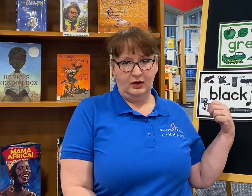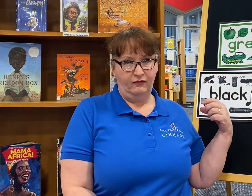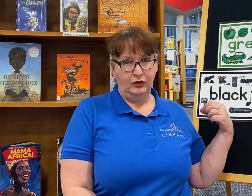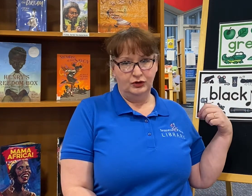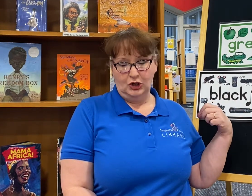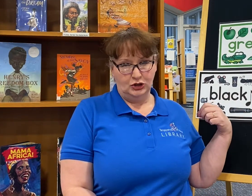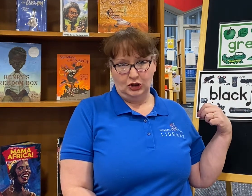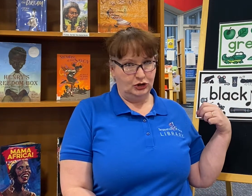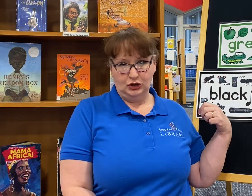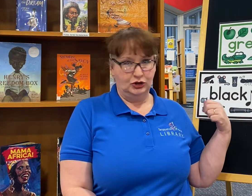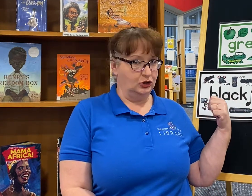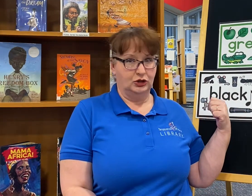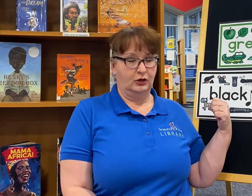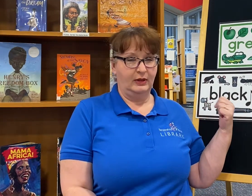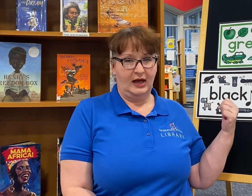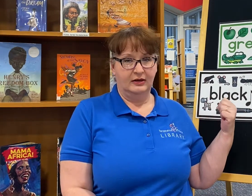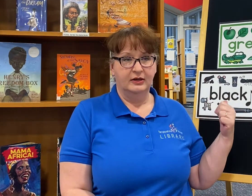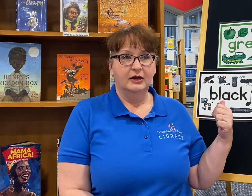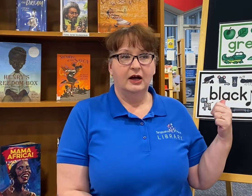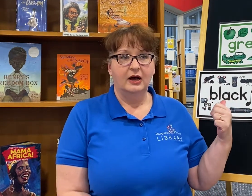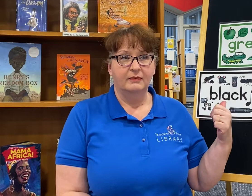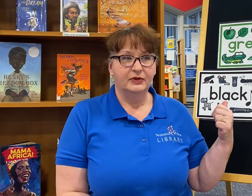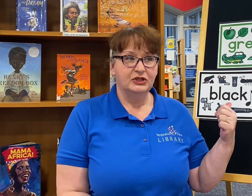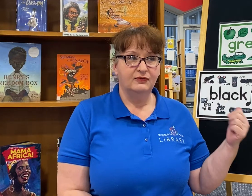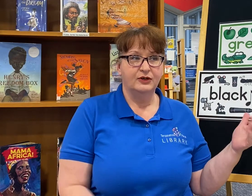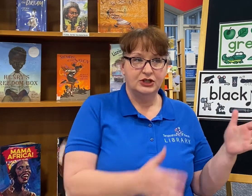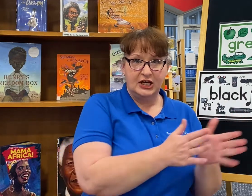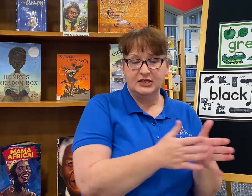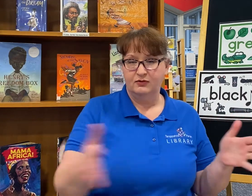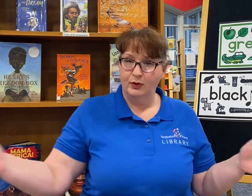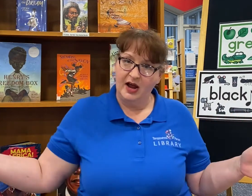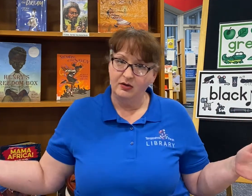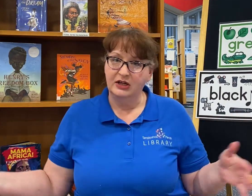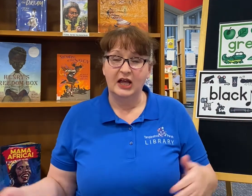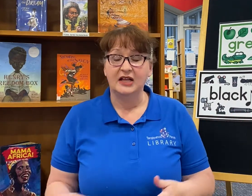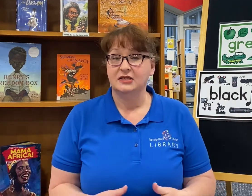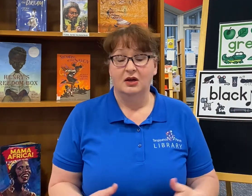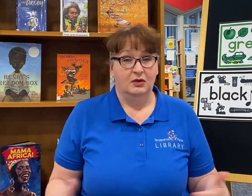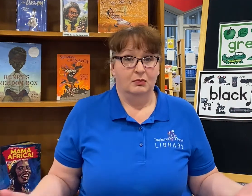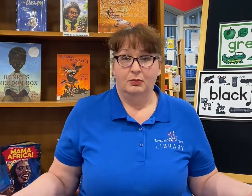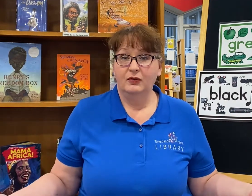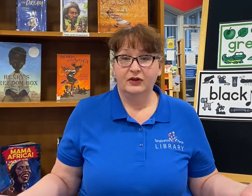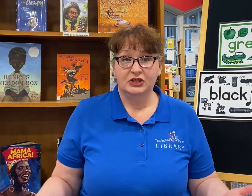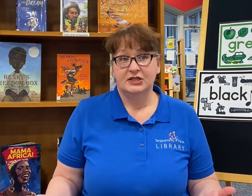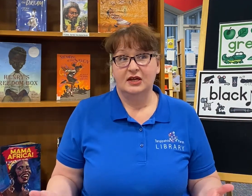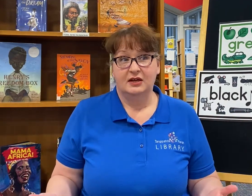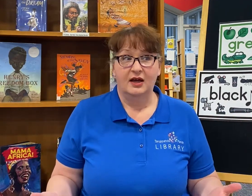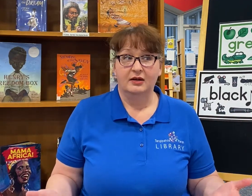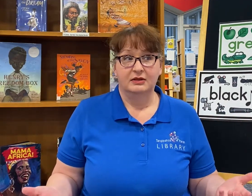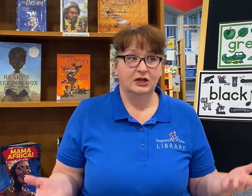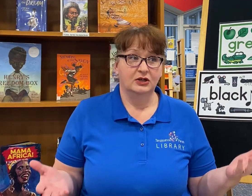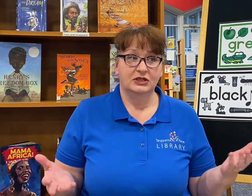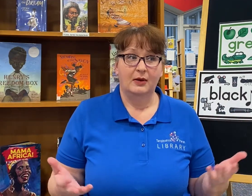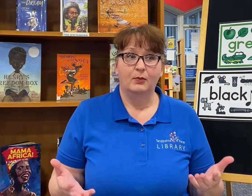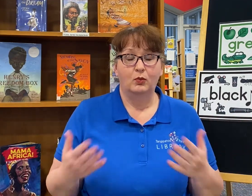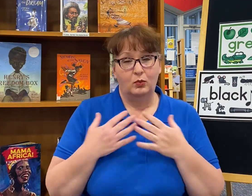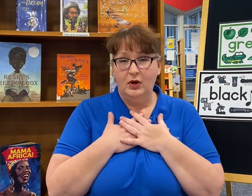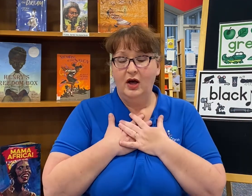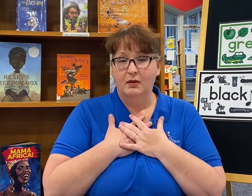full dark black. They're different shades of brown, and that's perfect. Just like there are some